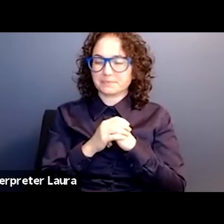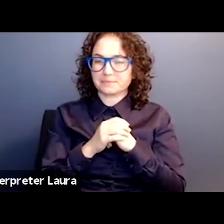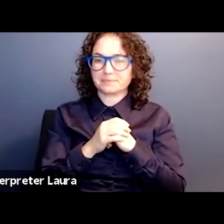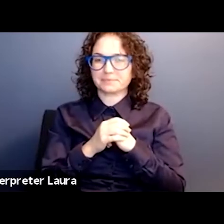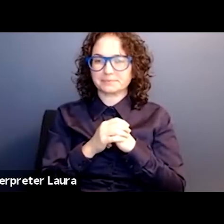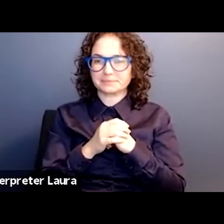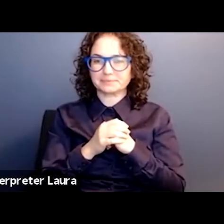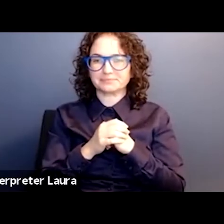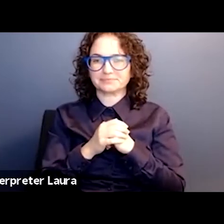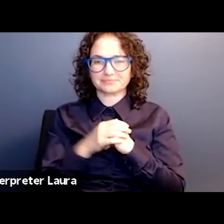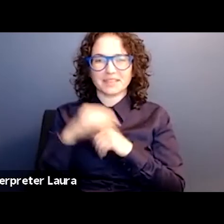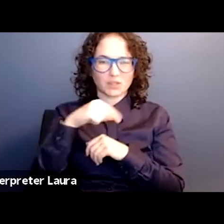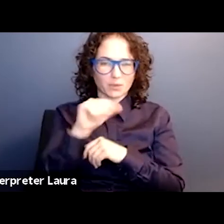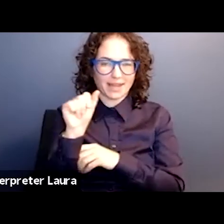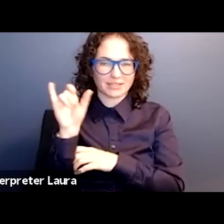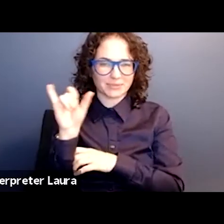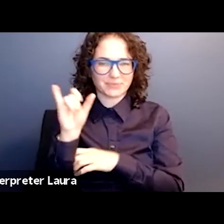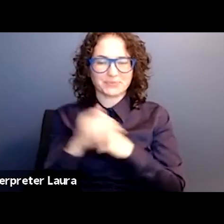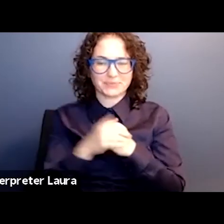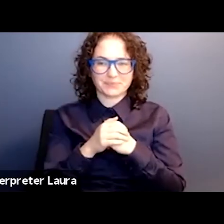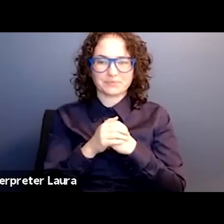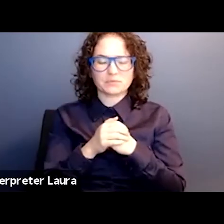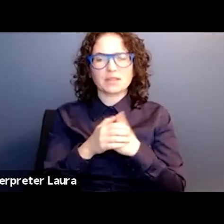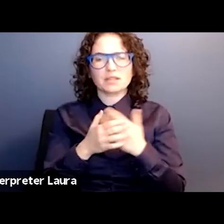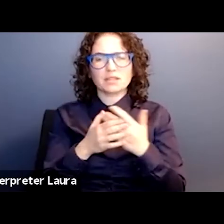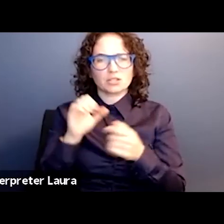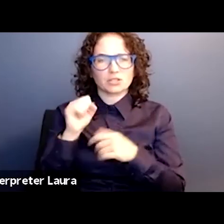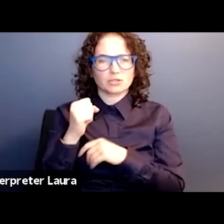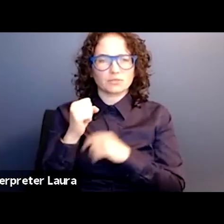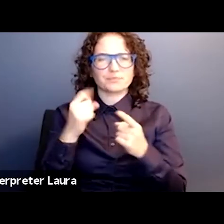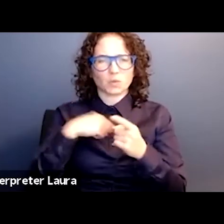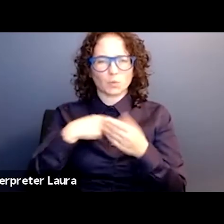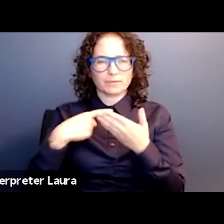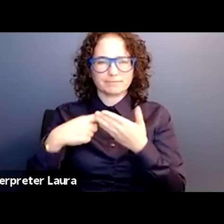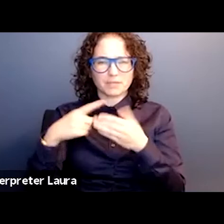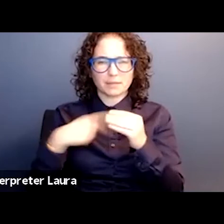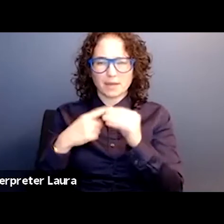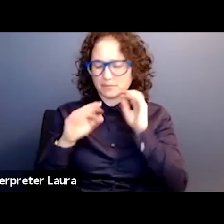And the Q&A. So Sean, I talked a little bit about